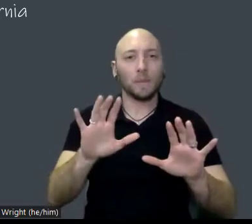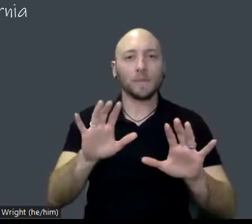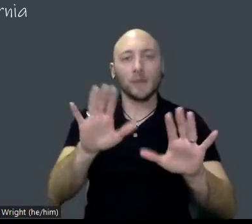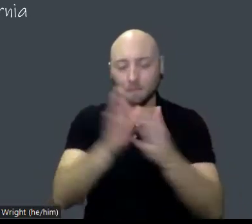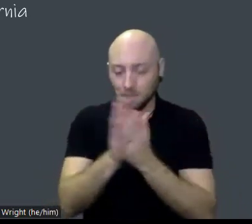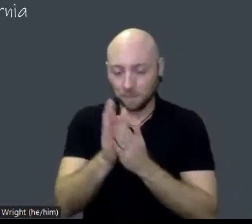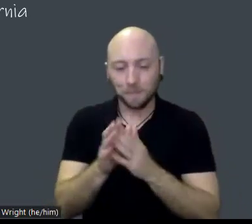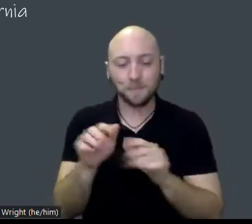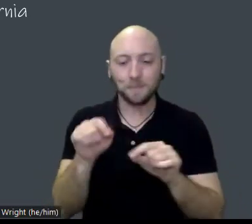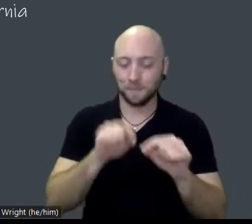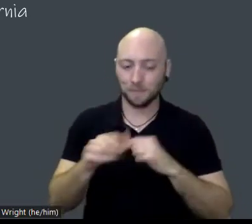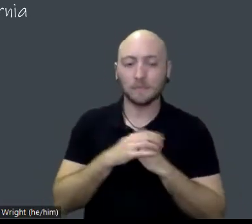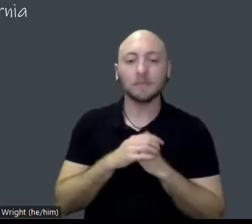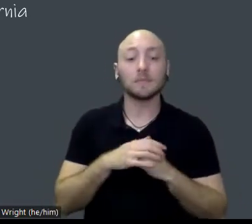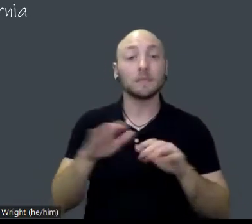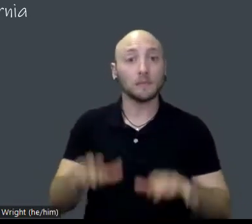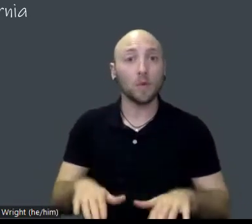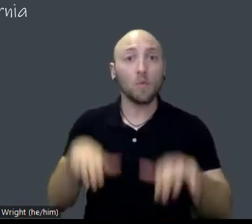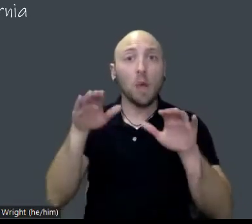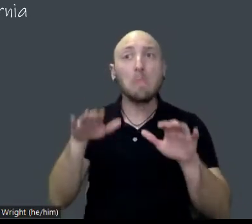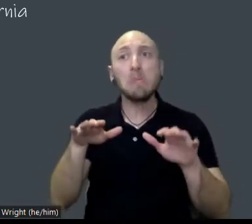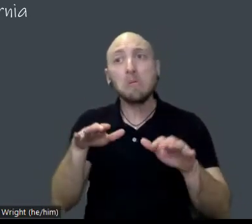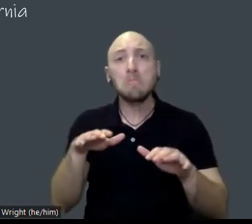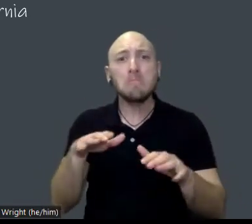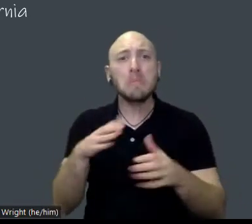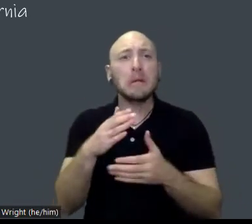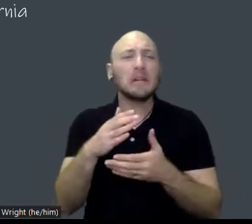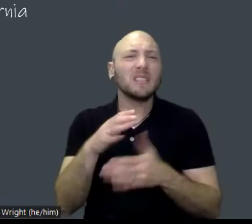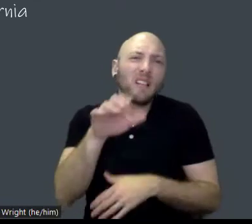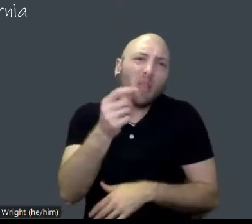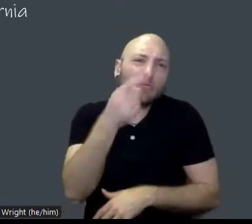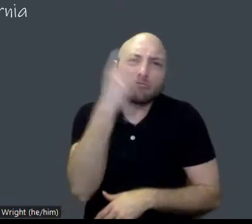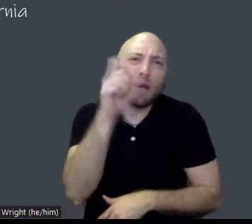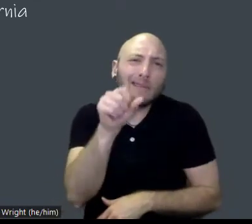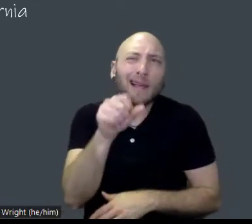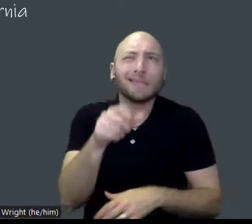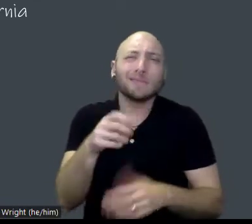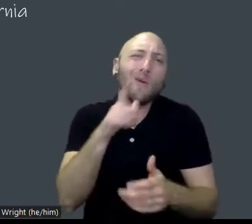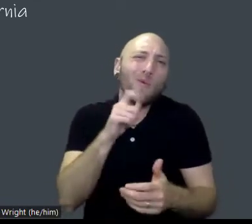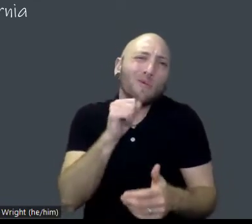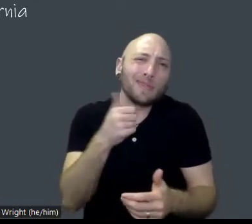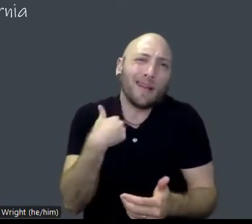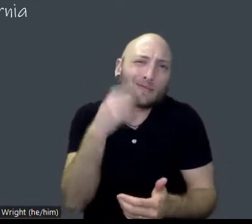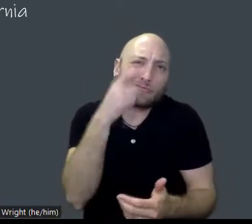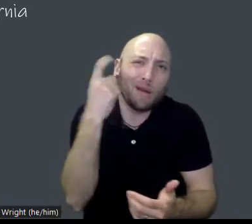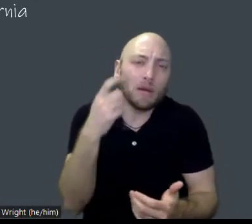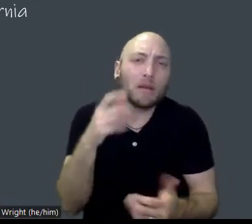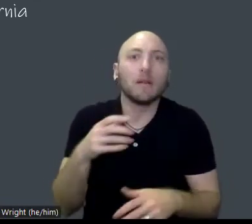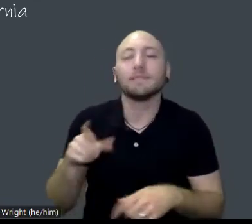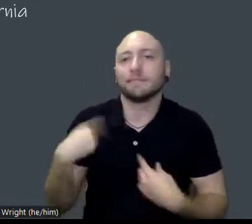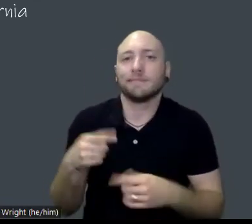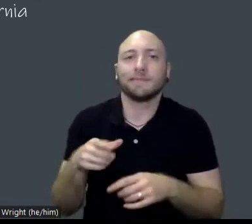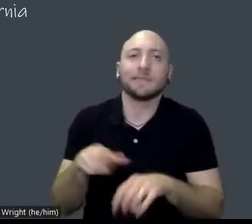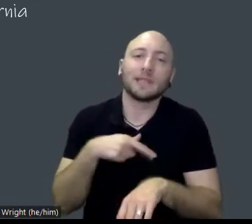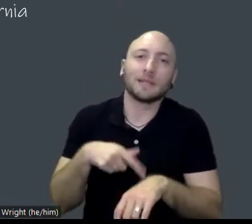up. I had some childhood trauma, but like who doesn't? For a long time, I blamed like that trauma was like, of course, like if